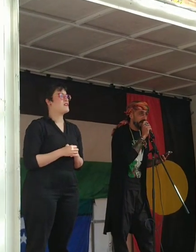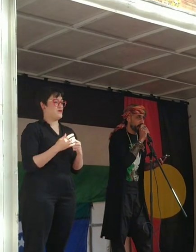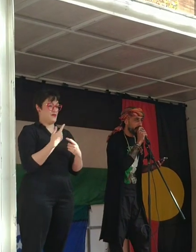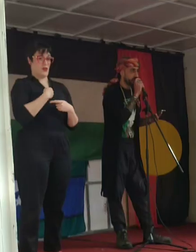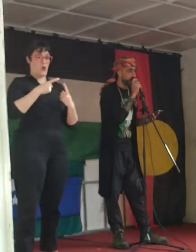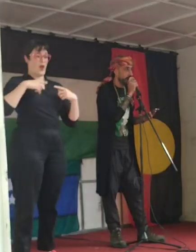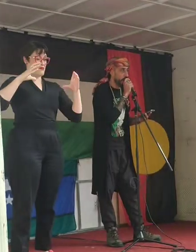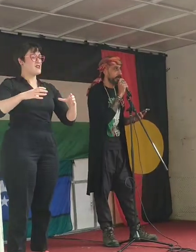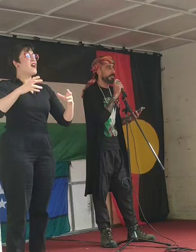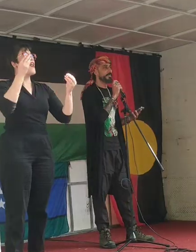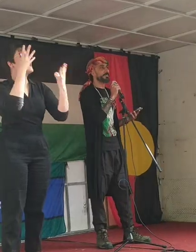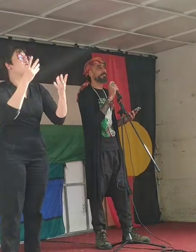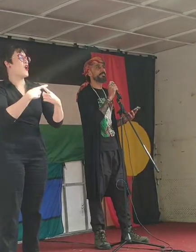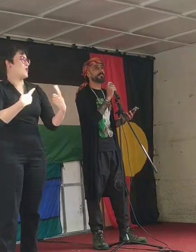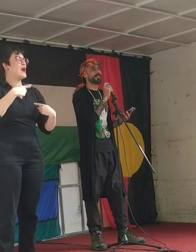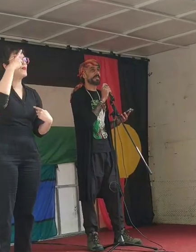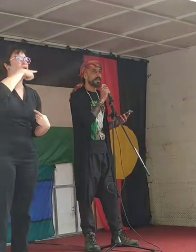We are here to let you know.